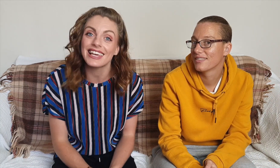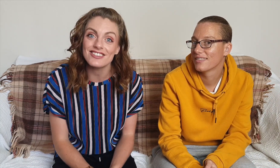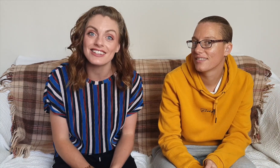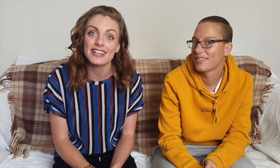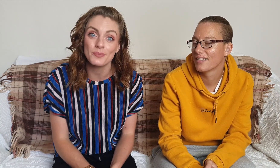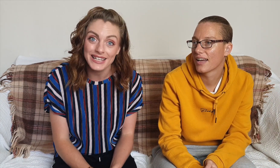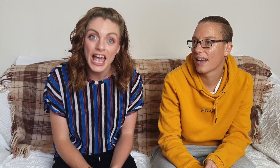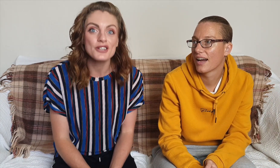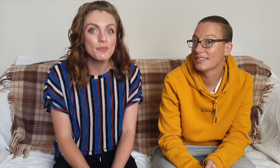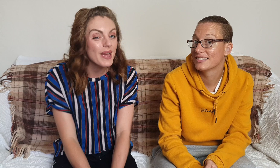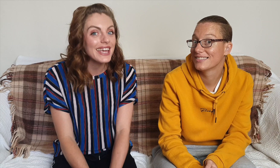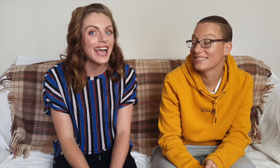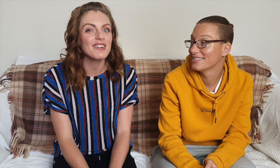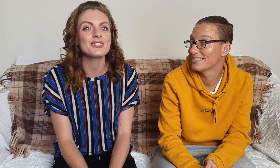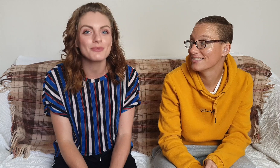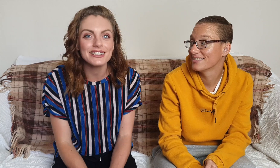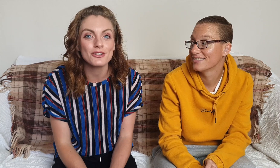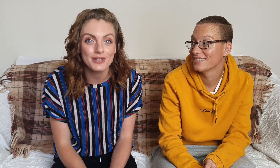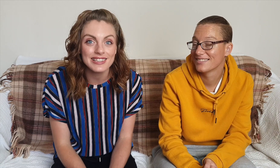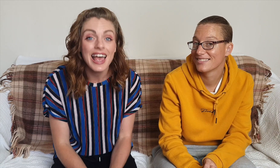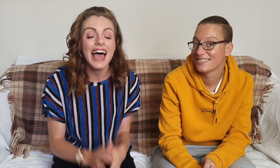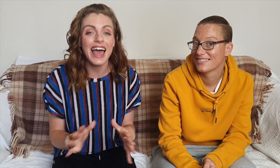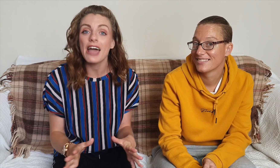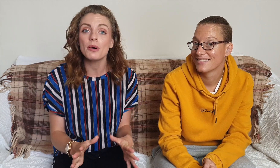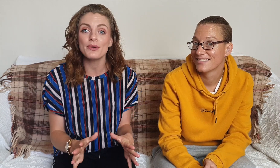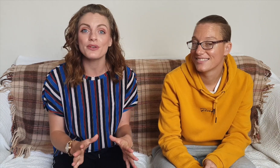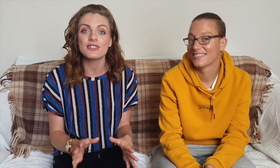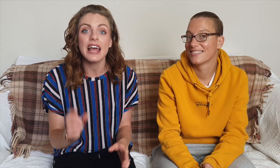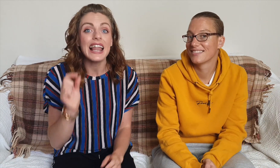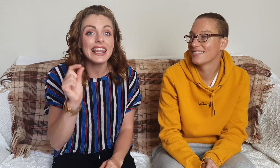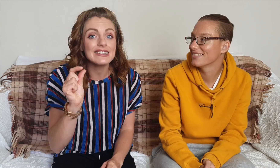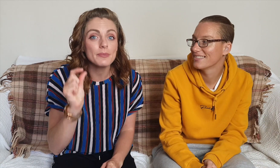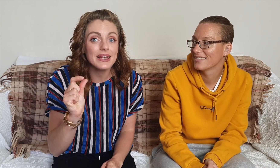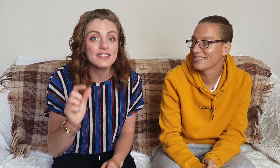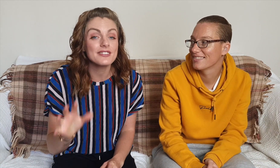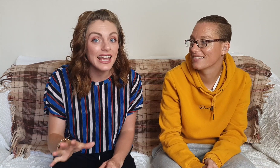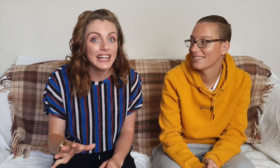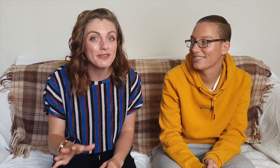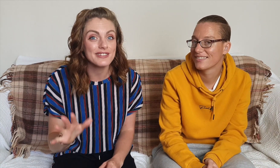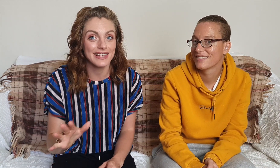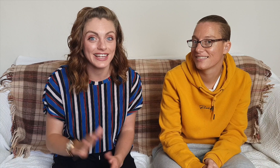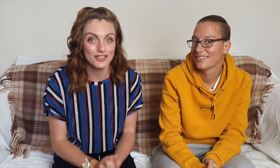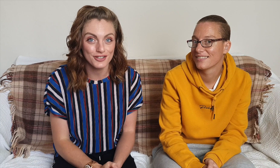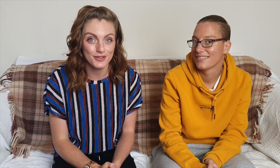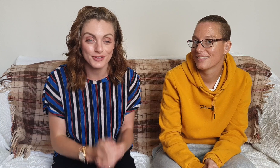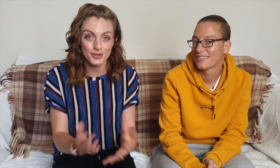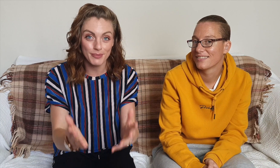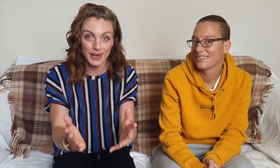kitchen next week to bake our sweet treats. And I will be using little bits of sign language in the kitchen too, so you can pick